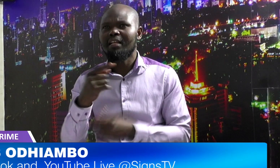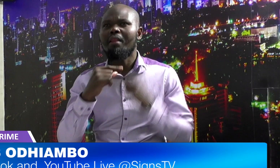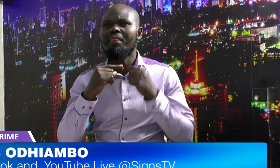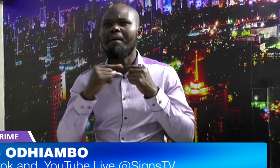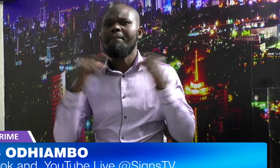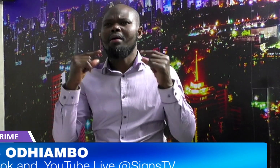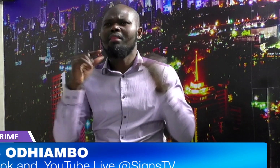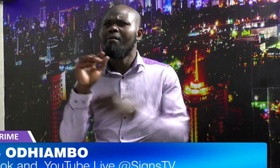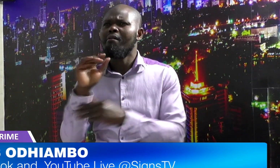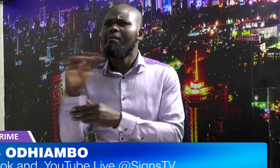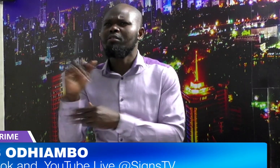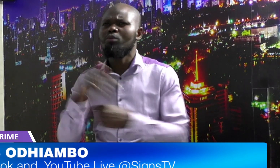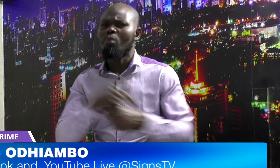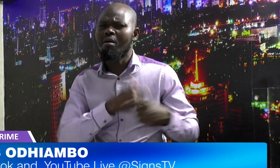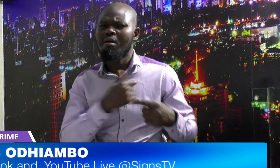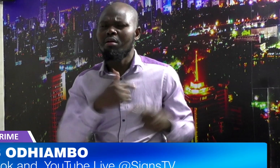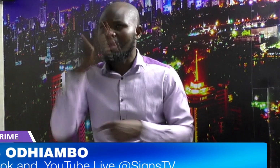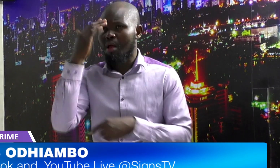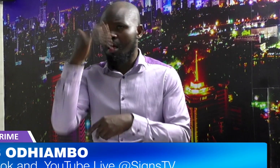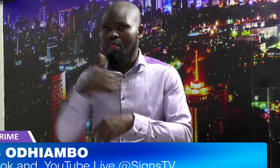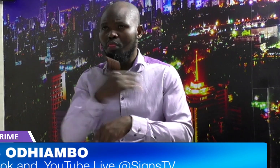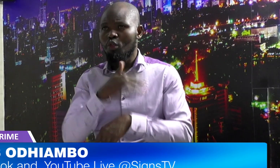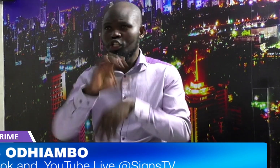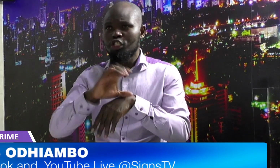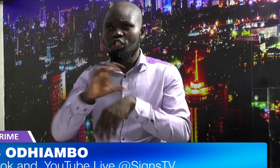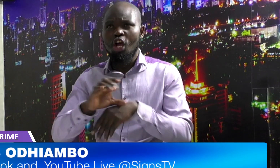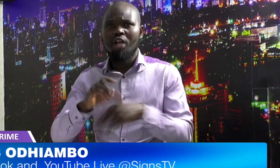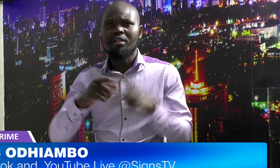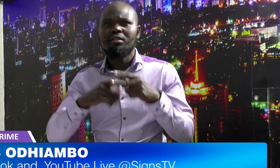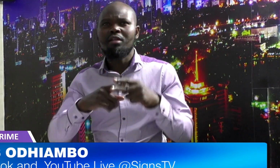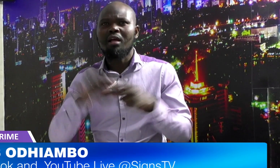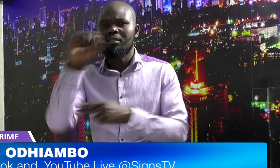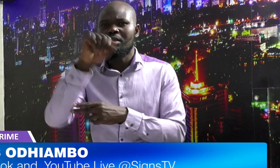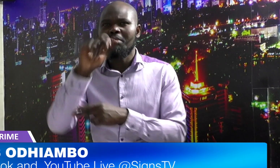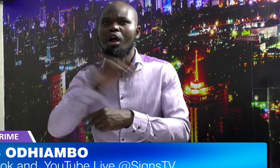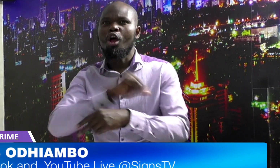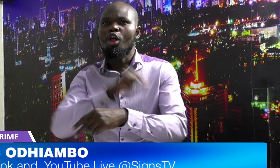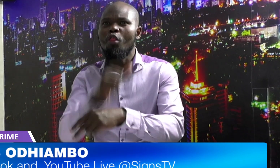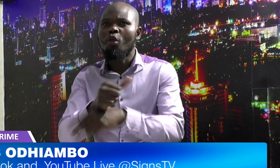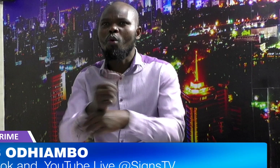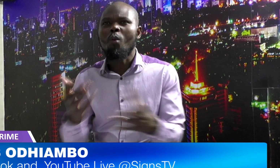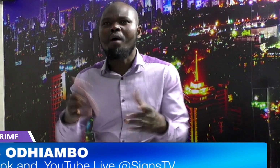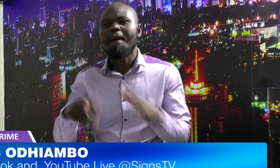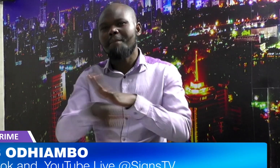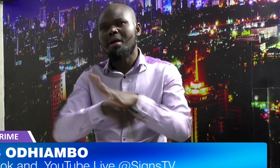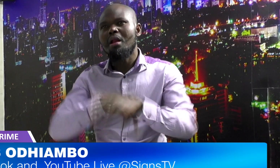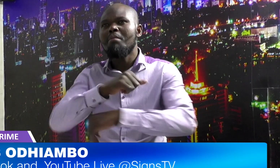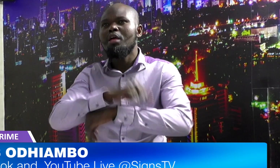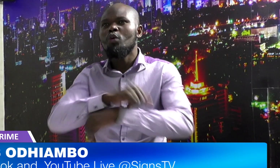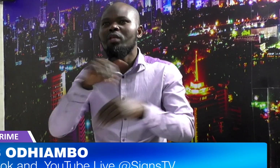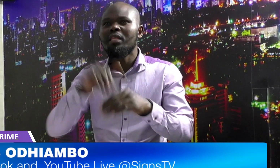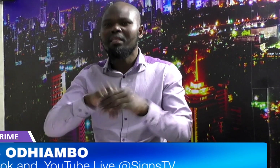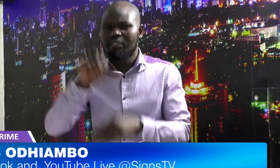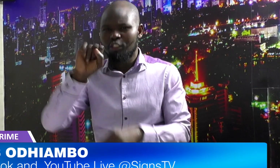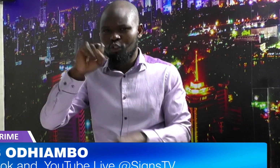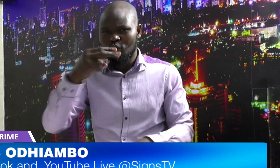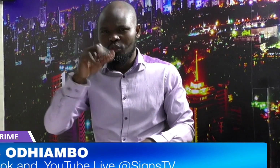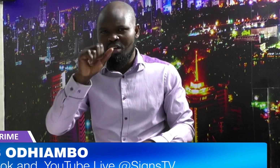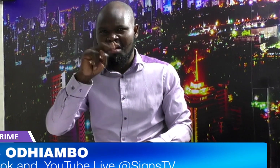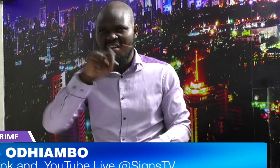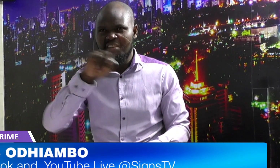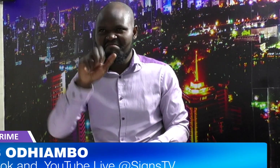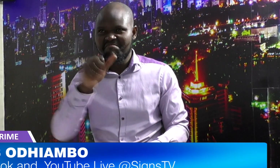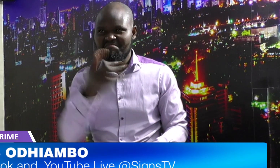Sacred Heart Catholic Church that runs St. Anthony Claret Nursery and Primary School in Shanzu,